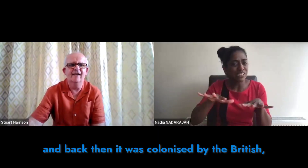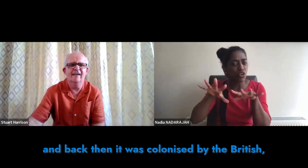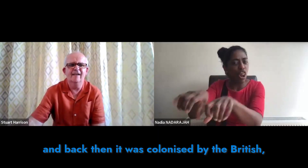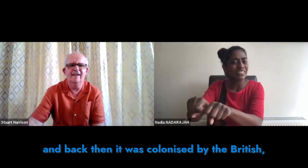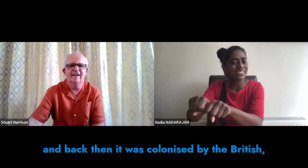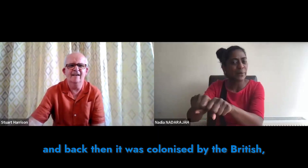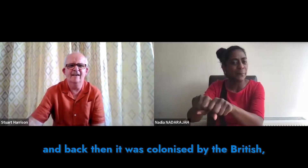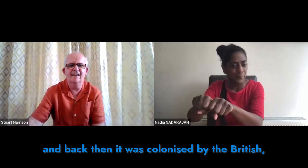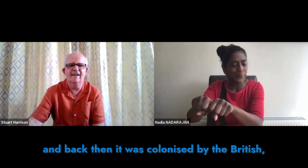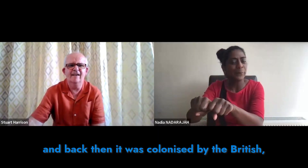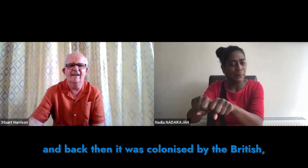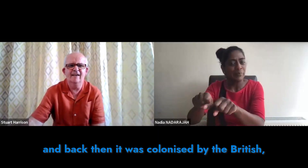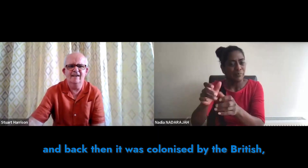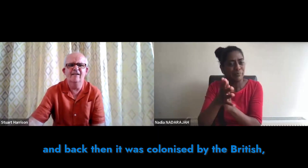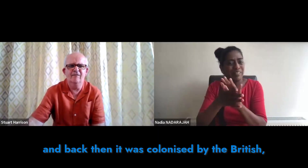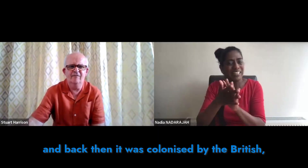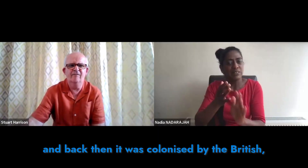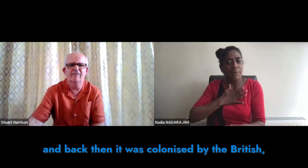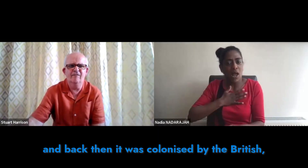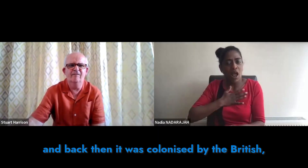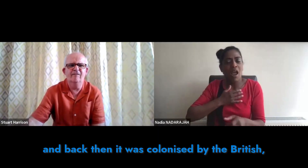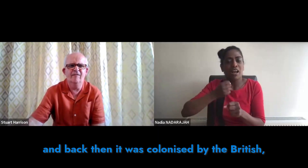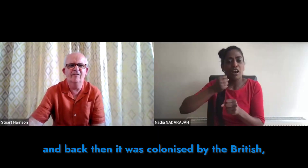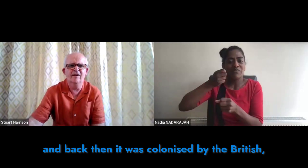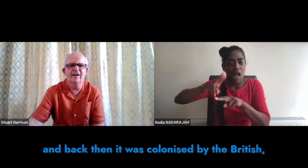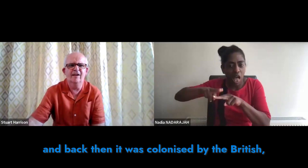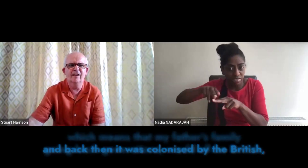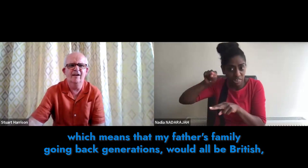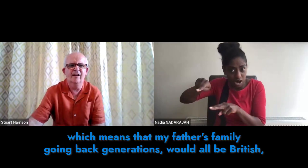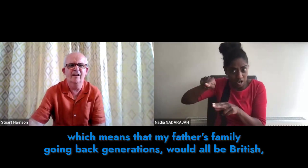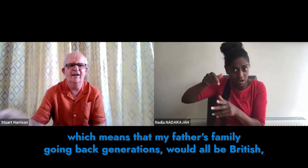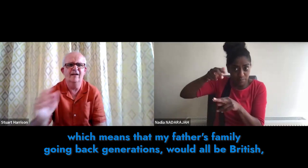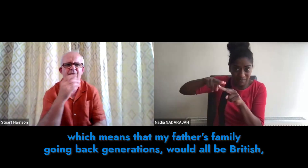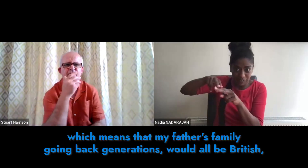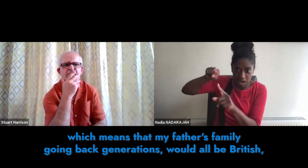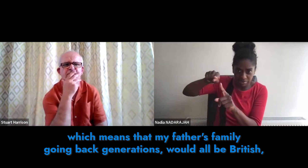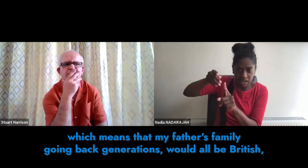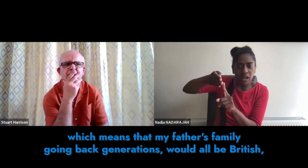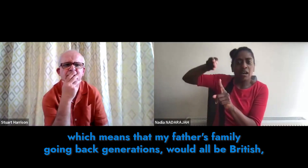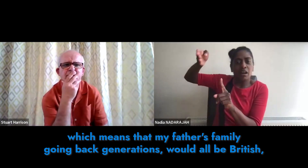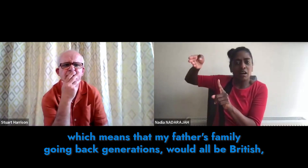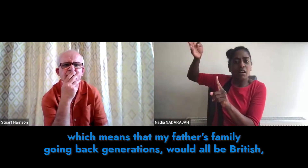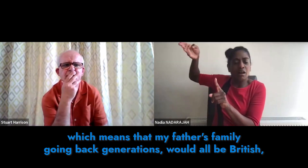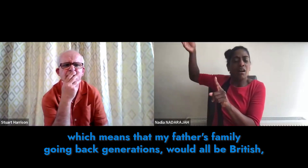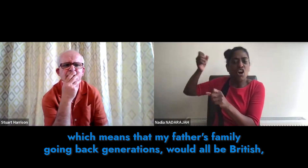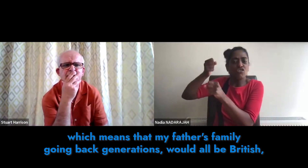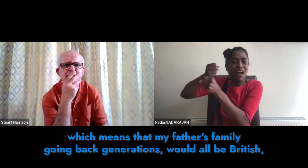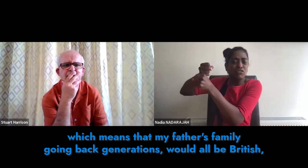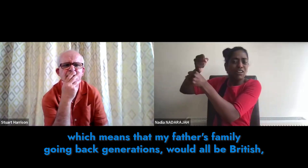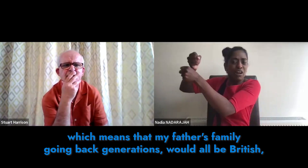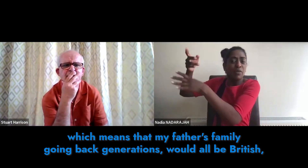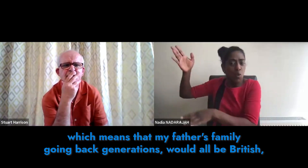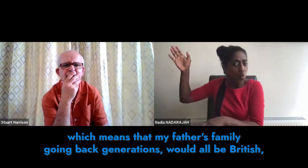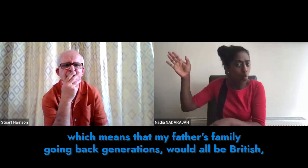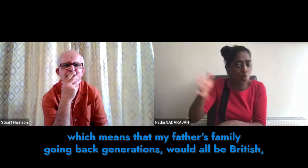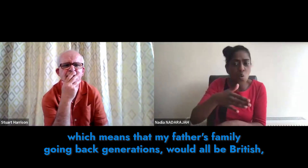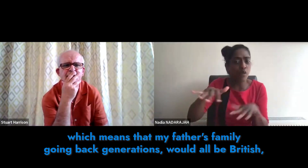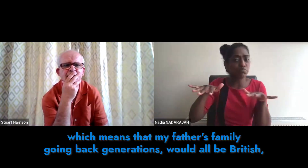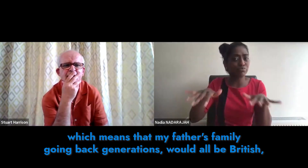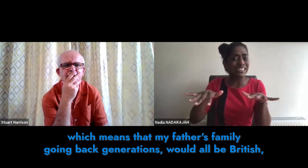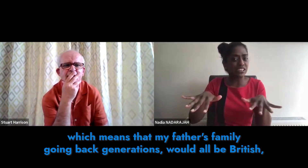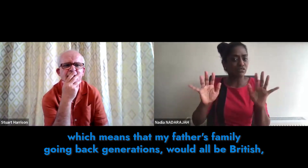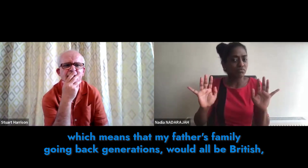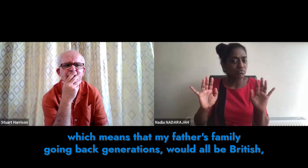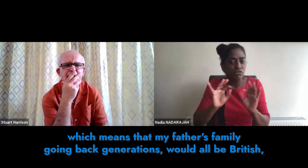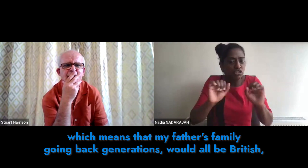And back then, it was colonized by the British, which means that my father, going